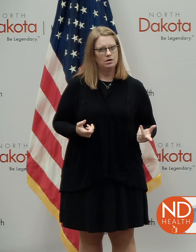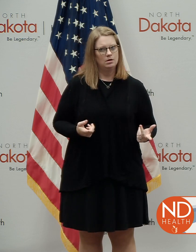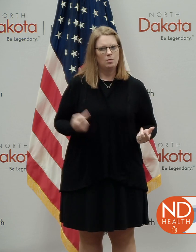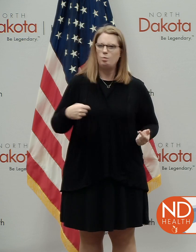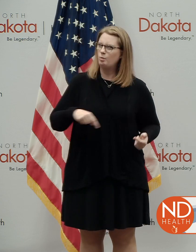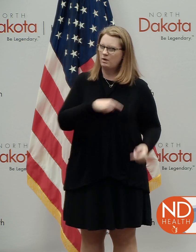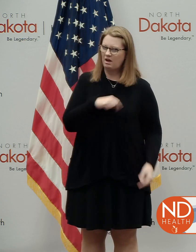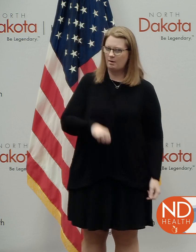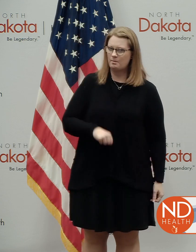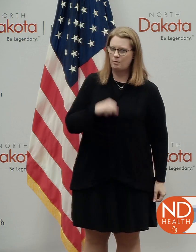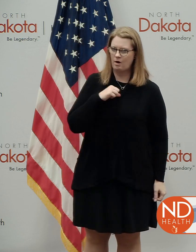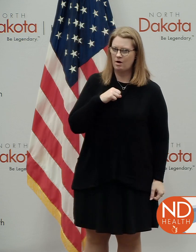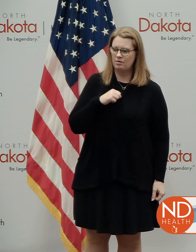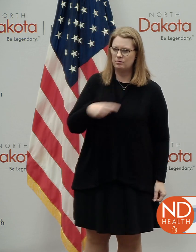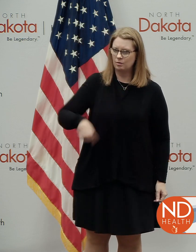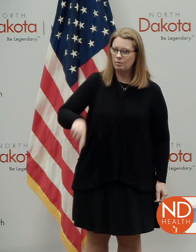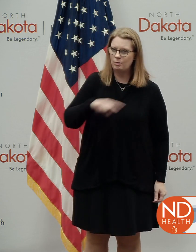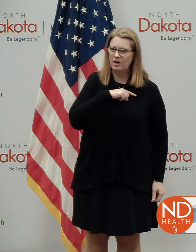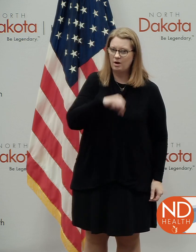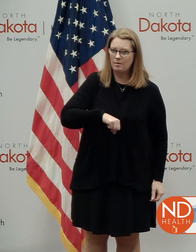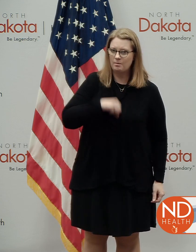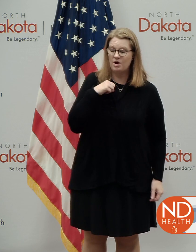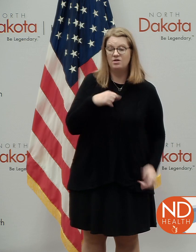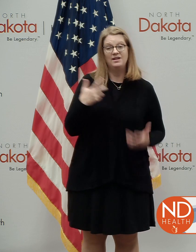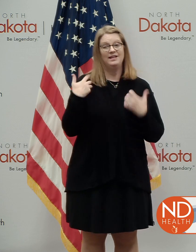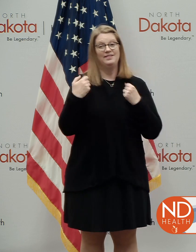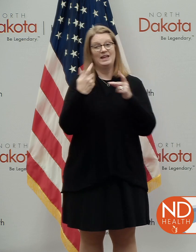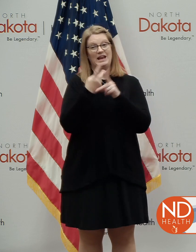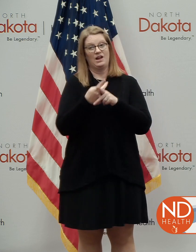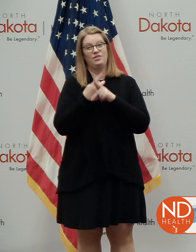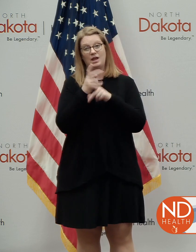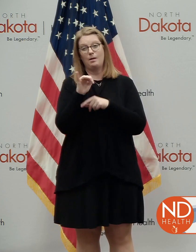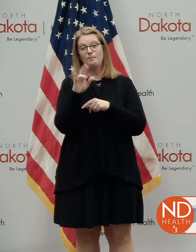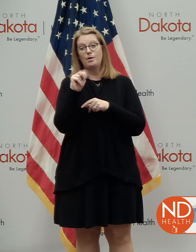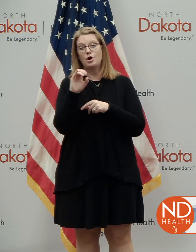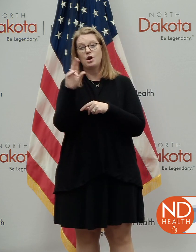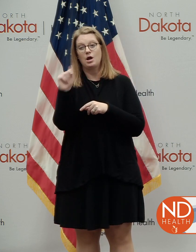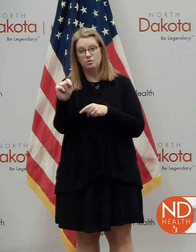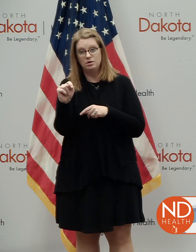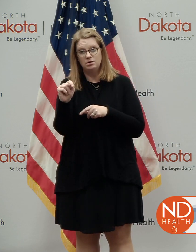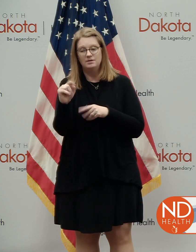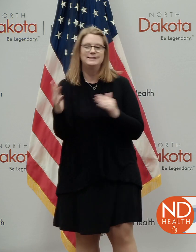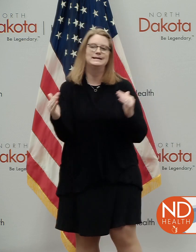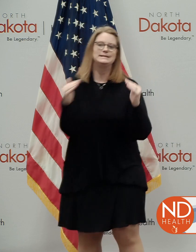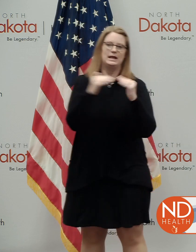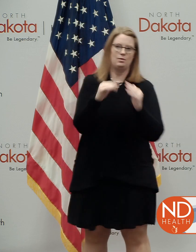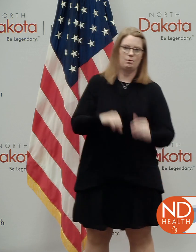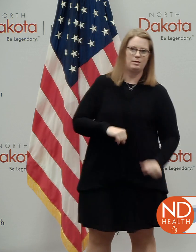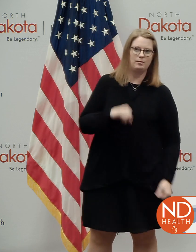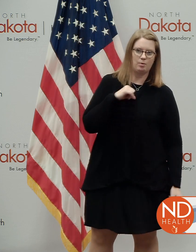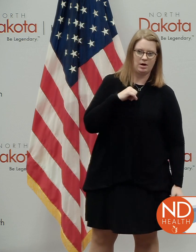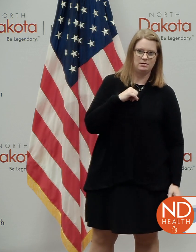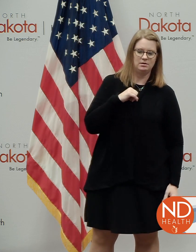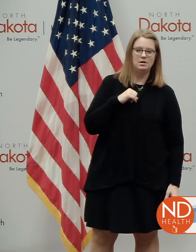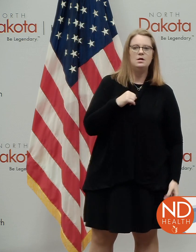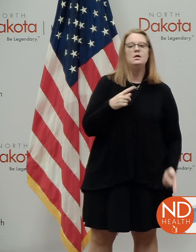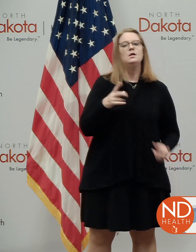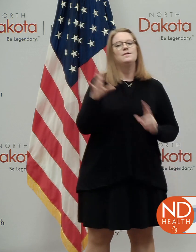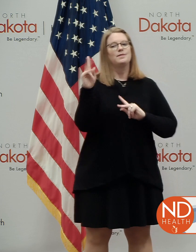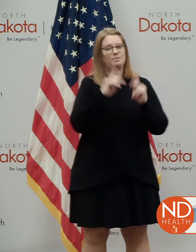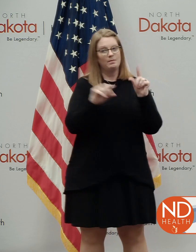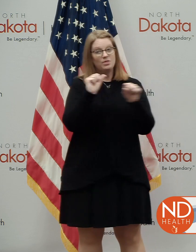lines. That healthcare burnout is equaled with healthcare pride. Our frontline